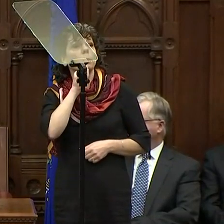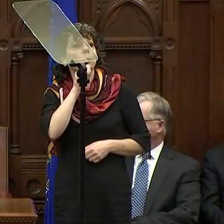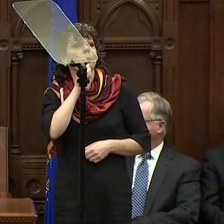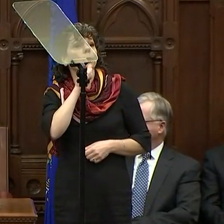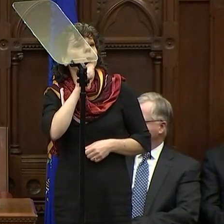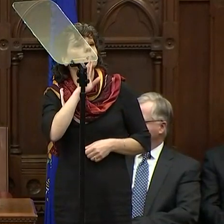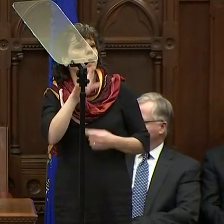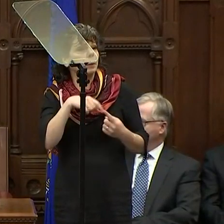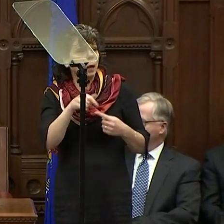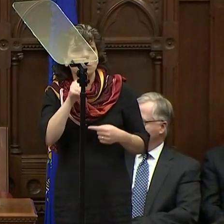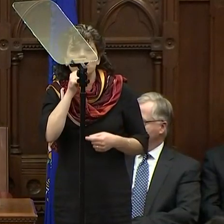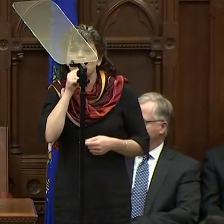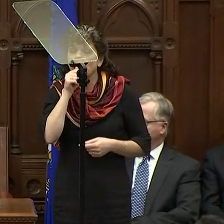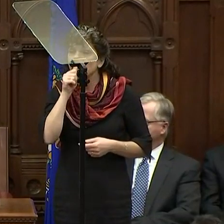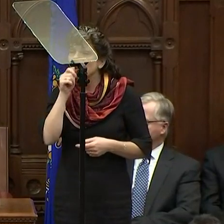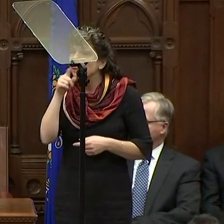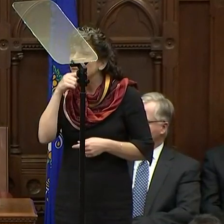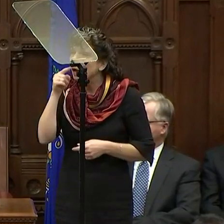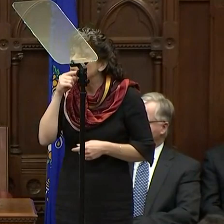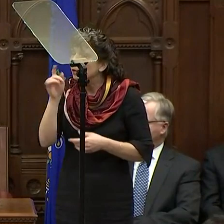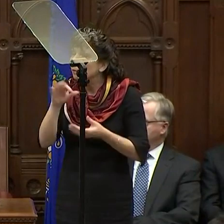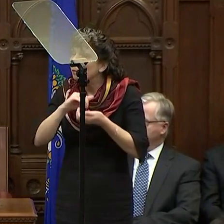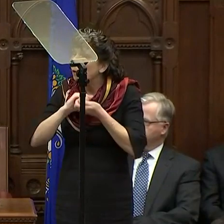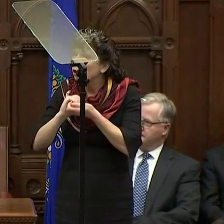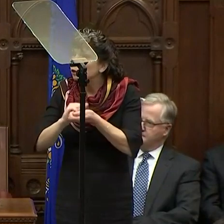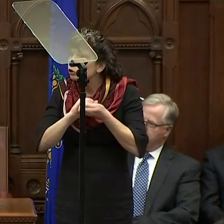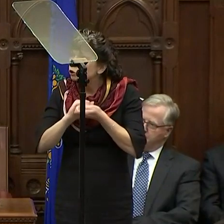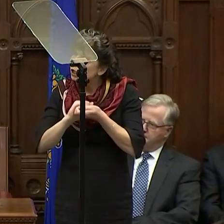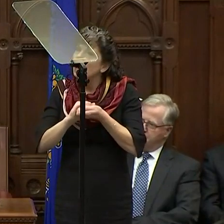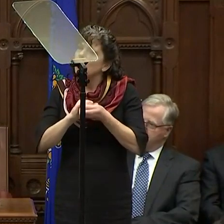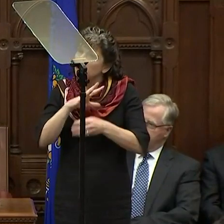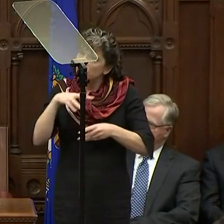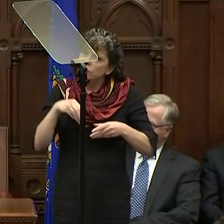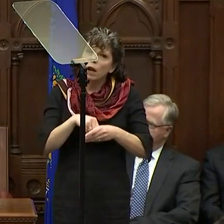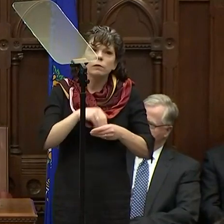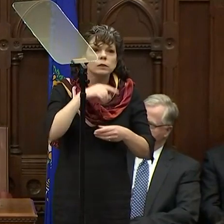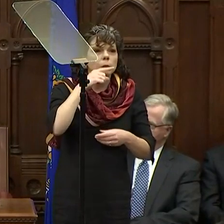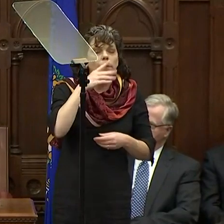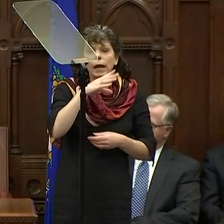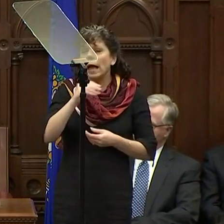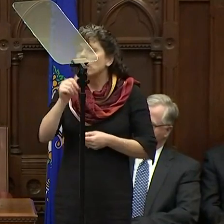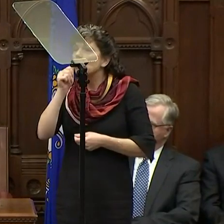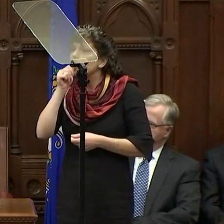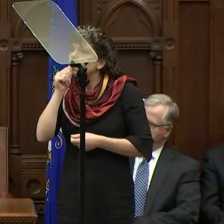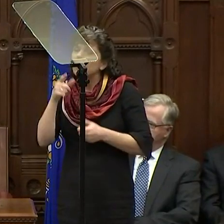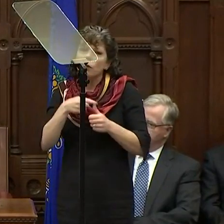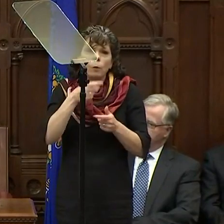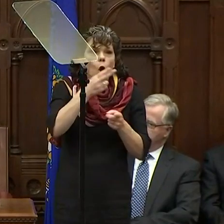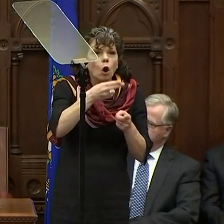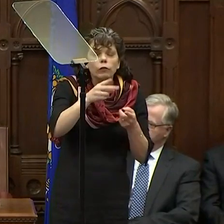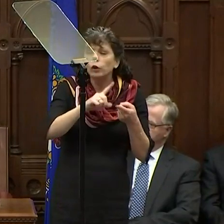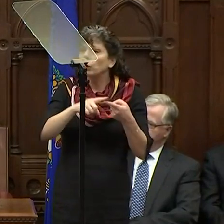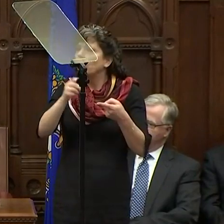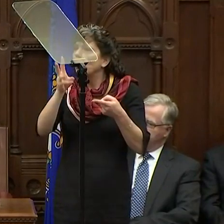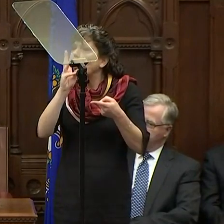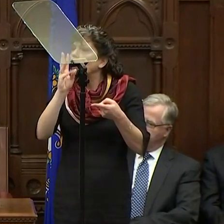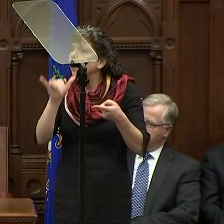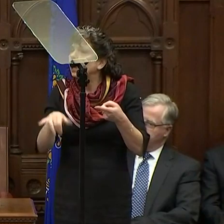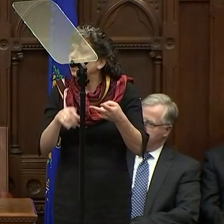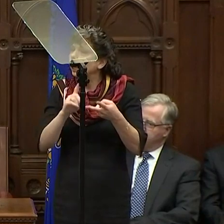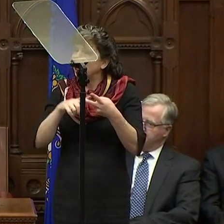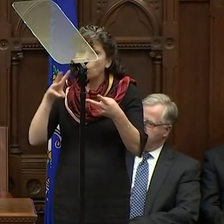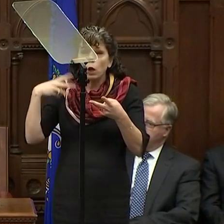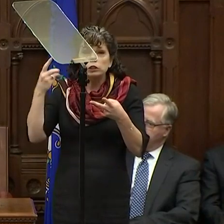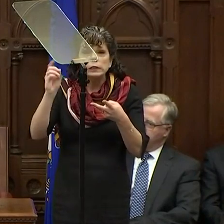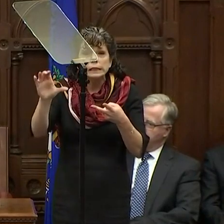it also combines the expertise from leaders in the public and the private sector. They come from Hartford, they come from Waterbury, they come from Washington,